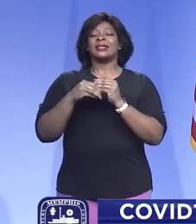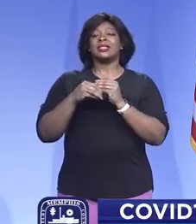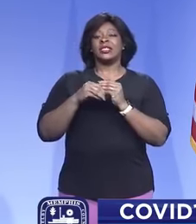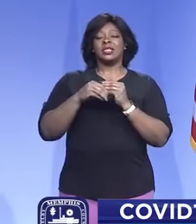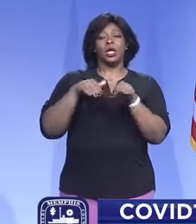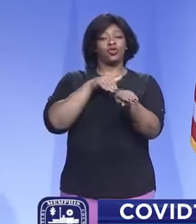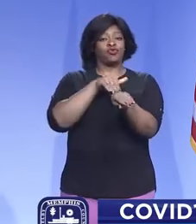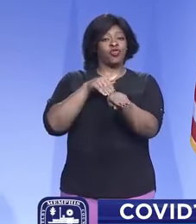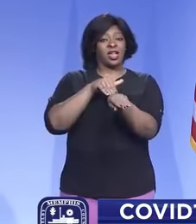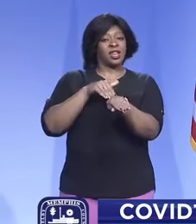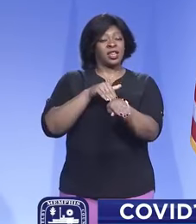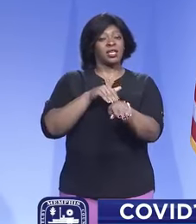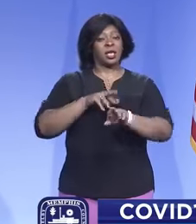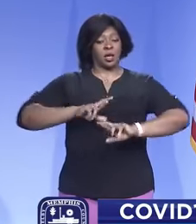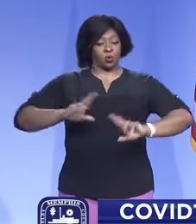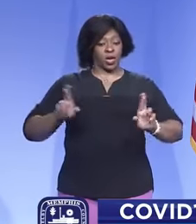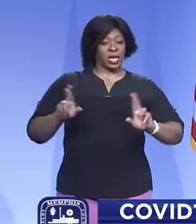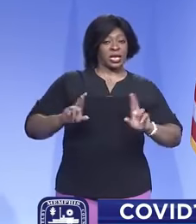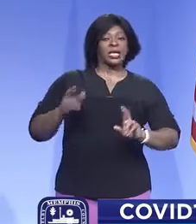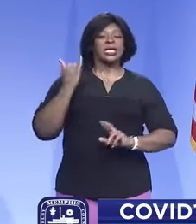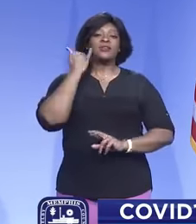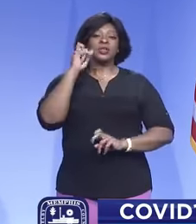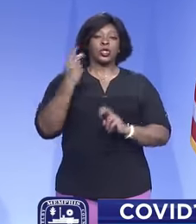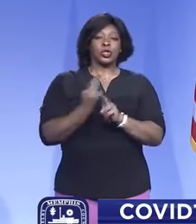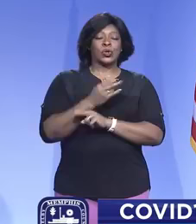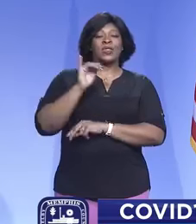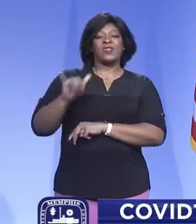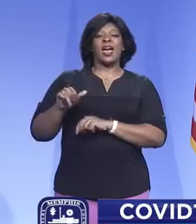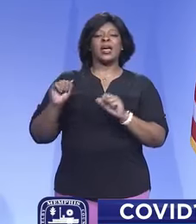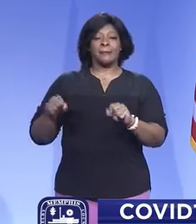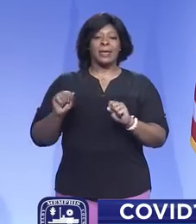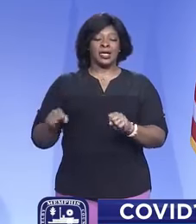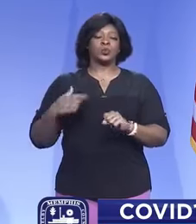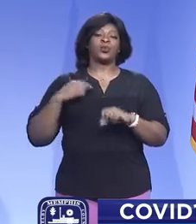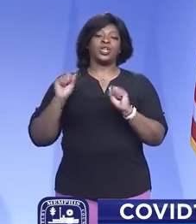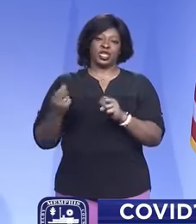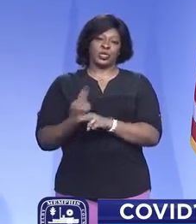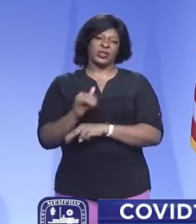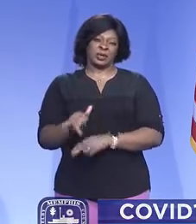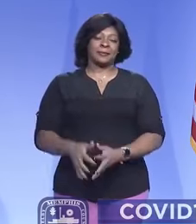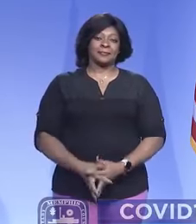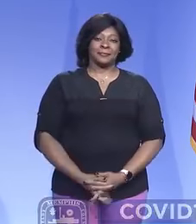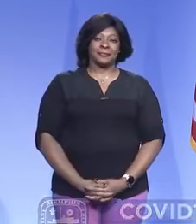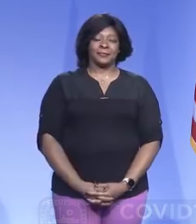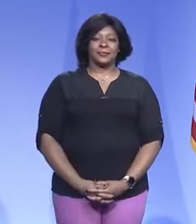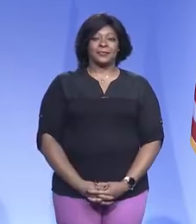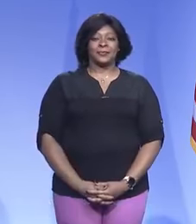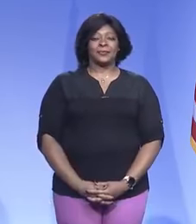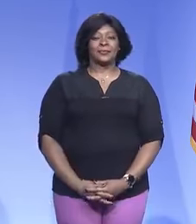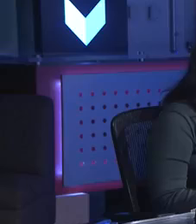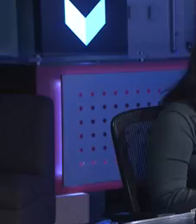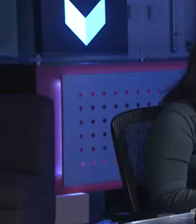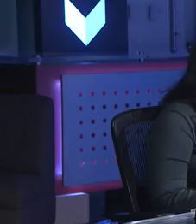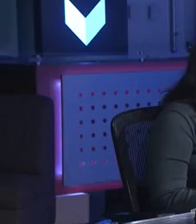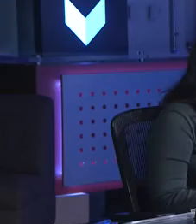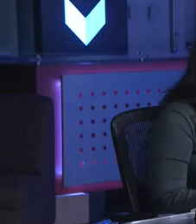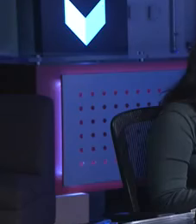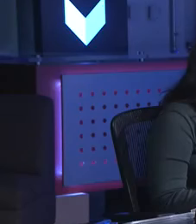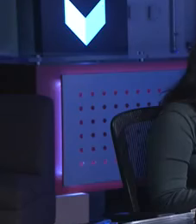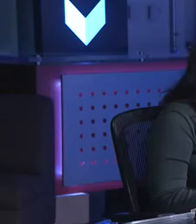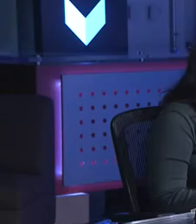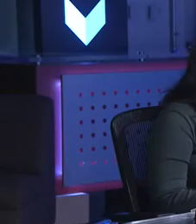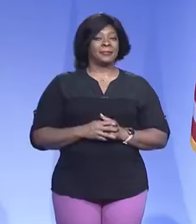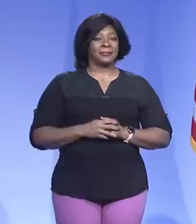trailers available so that if we needed to use that capacity, we could. We are out of time today. Are there any closing